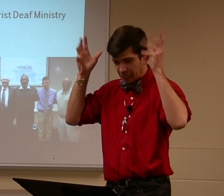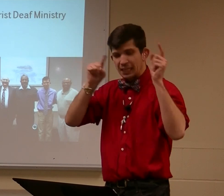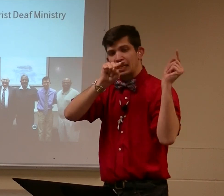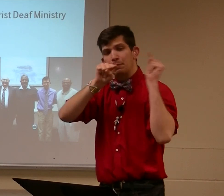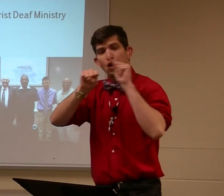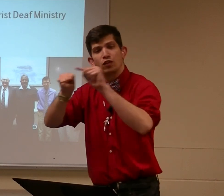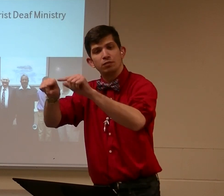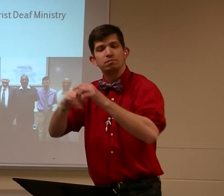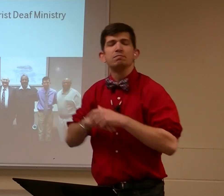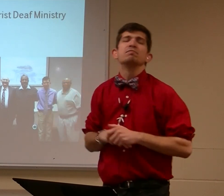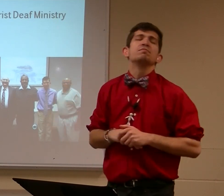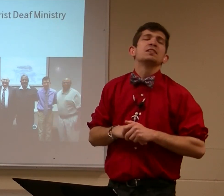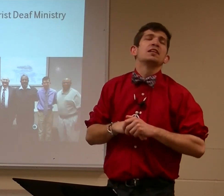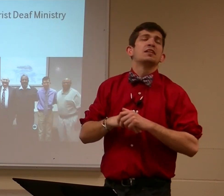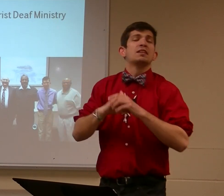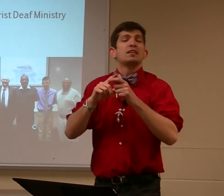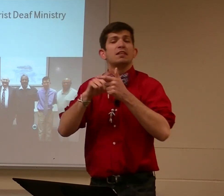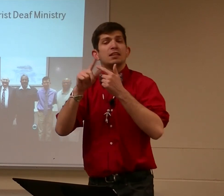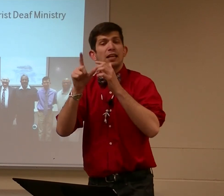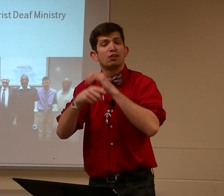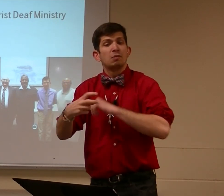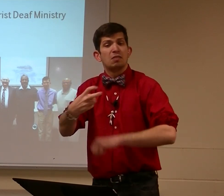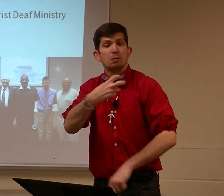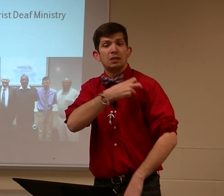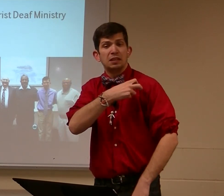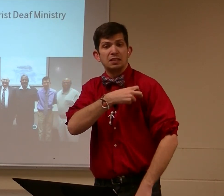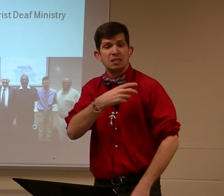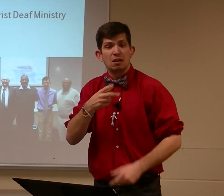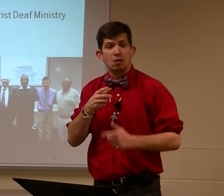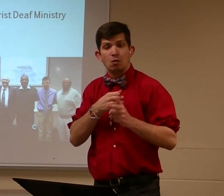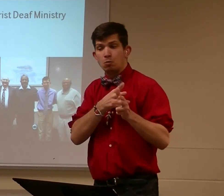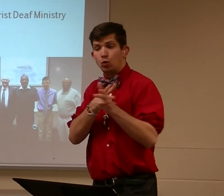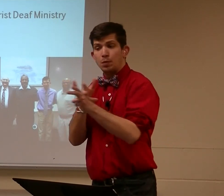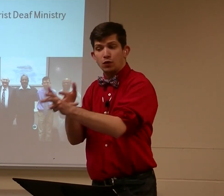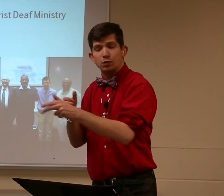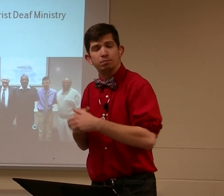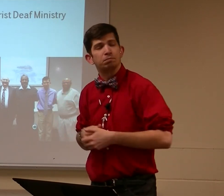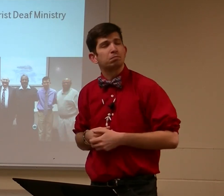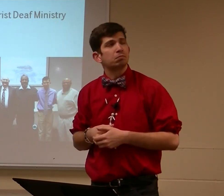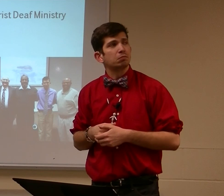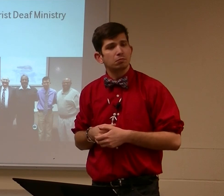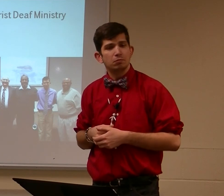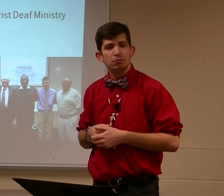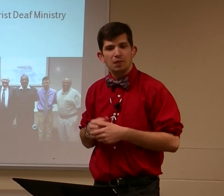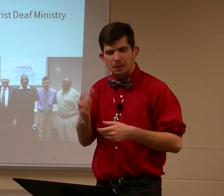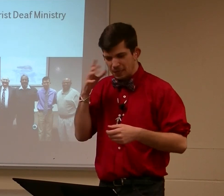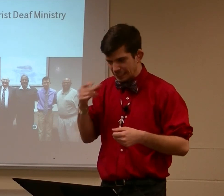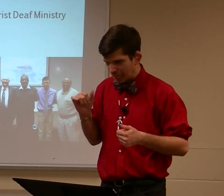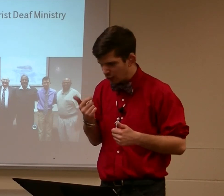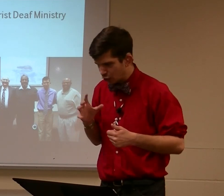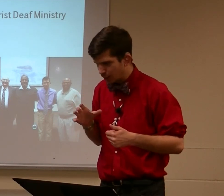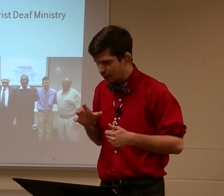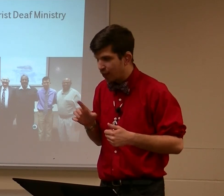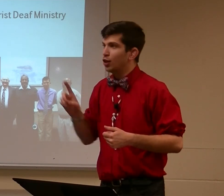he came over, and later the police pulled him over. The man said, "How do you do?"